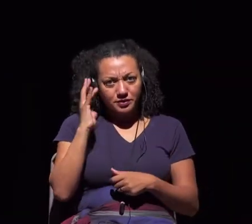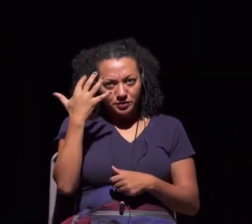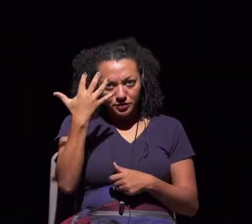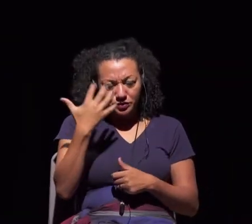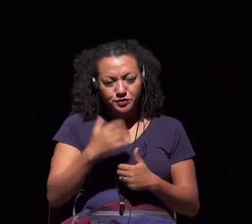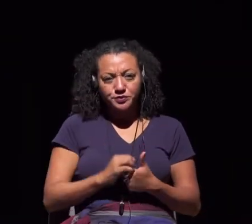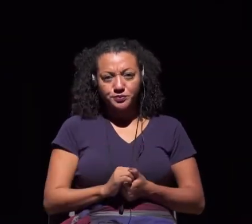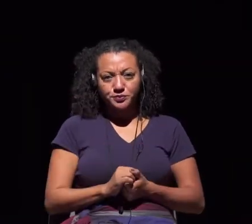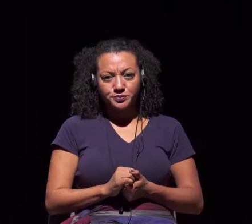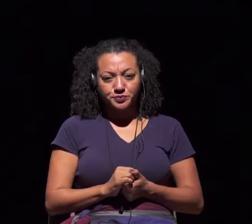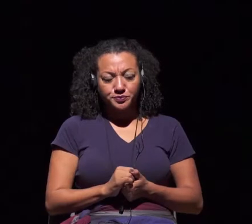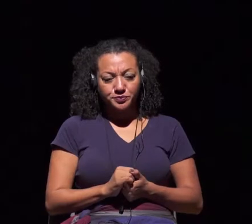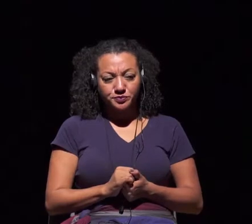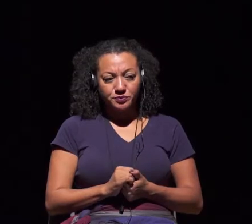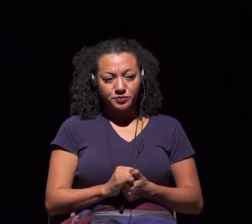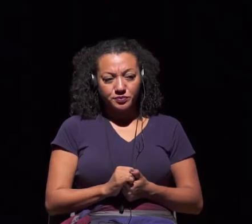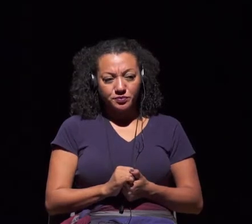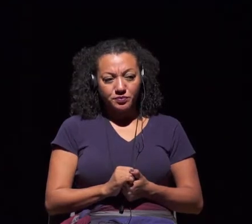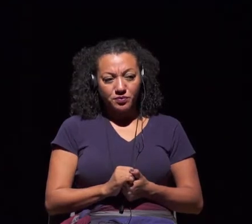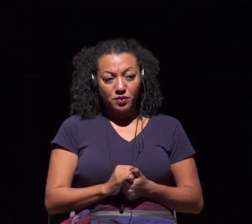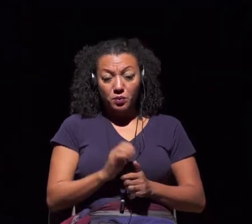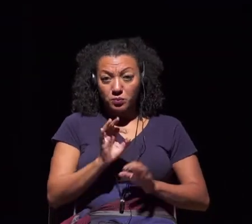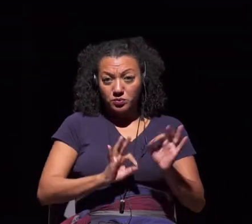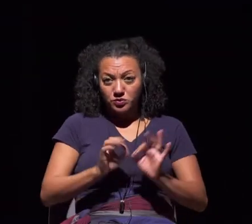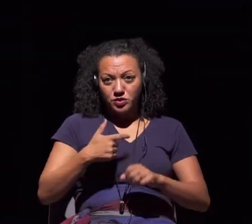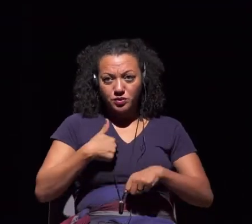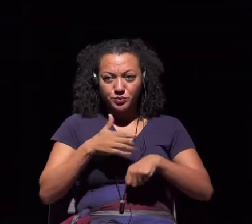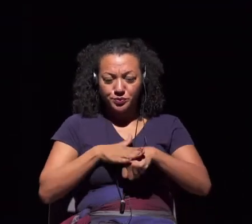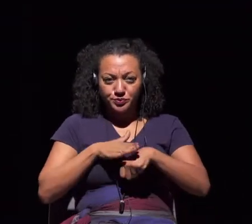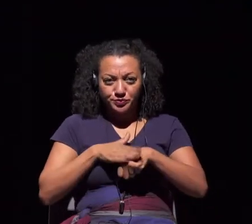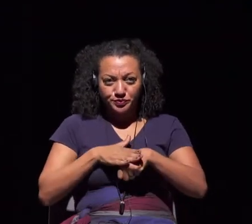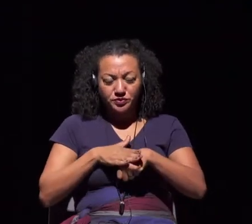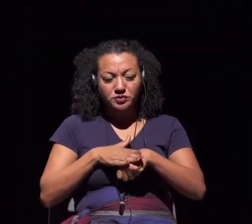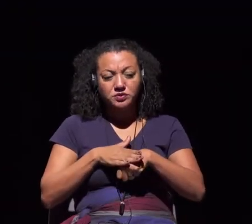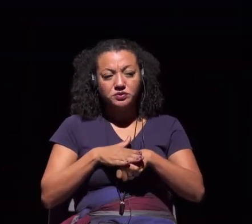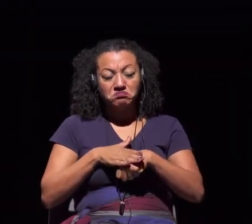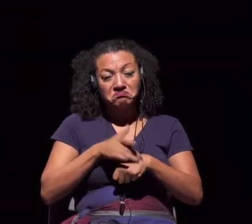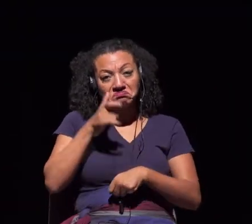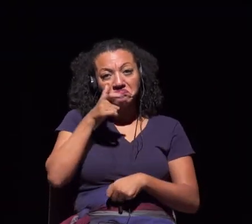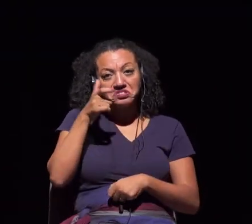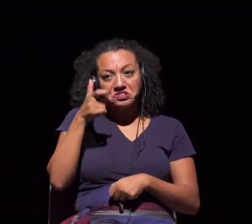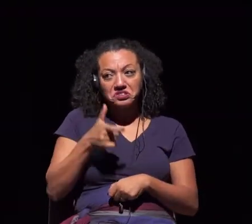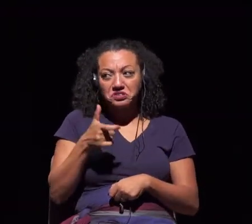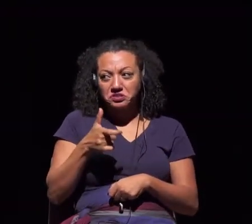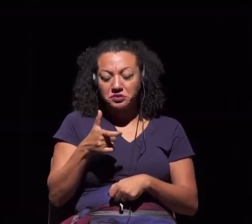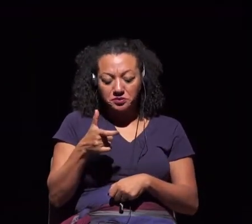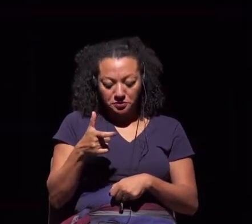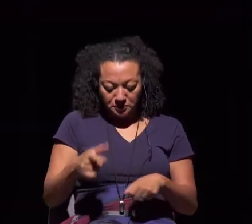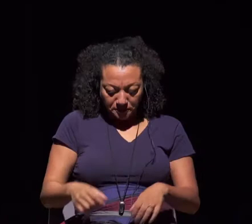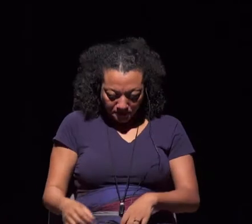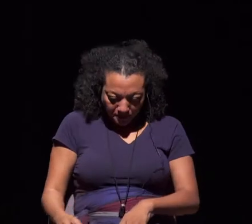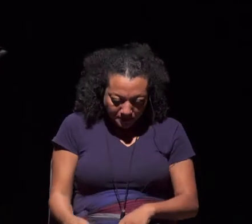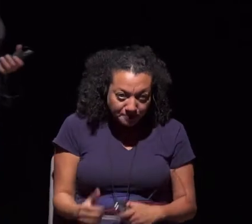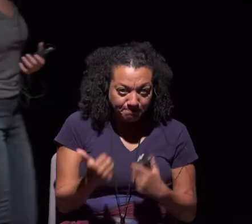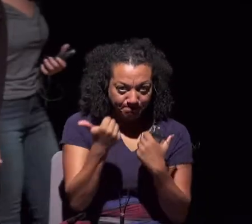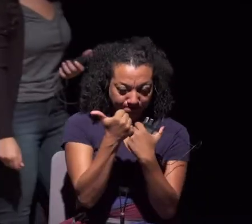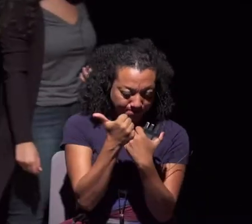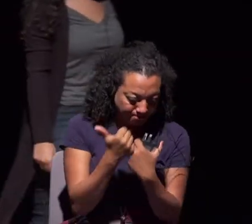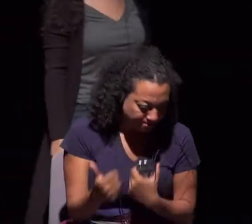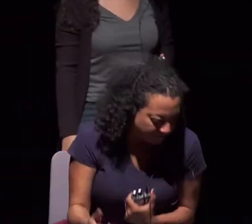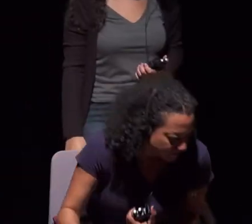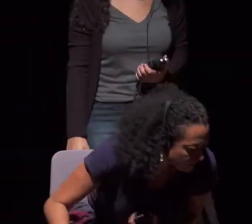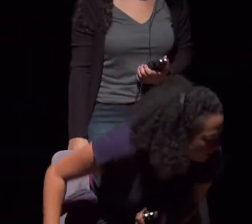the project I worked on had to do with I realized immediately that it needs to be about listening. That, you know, sometimes we're so quick